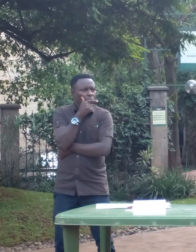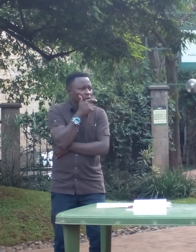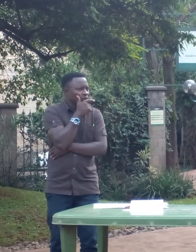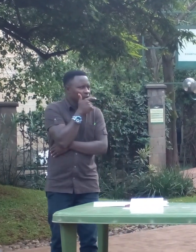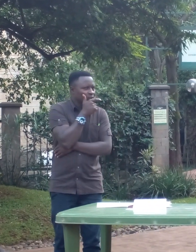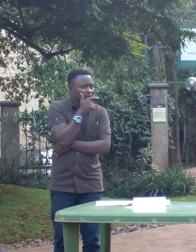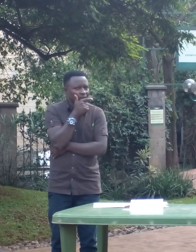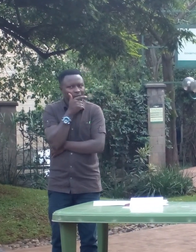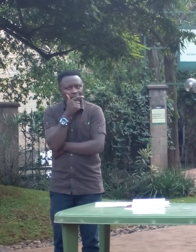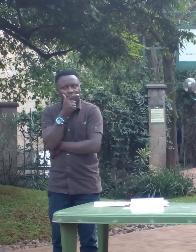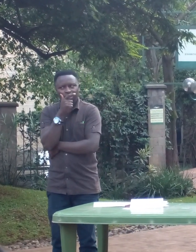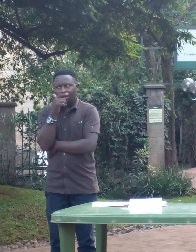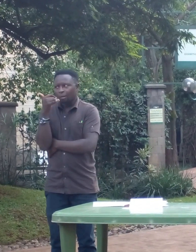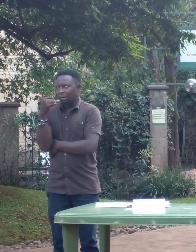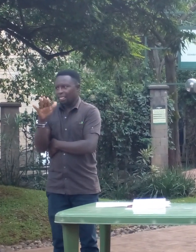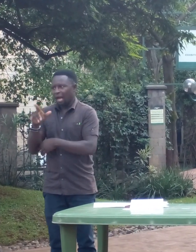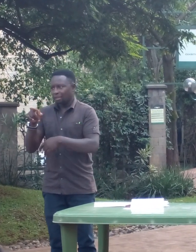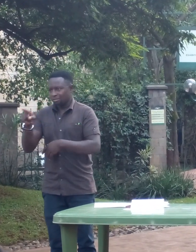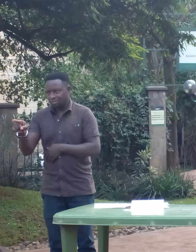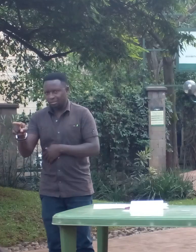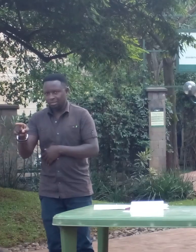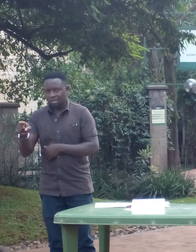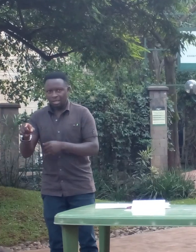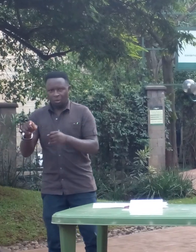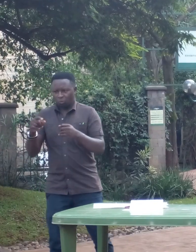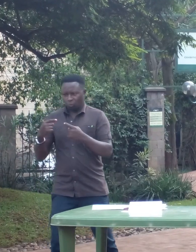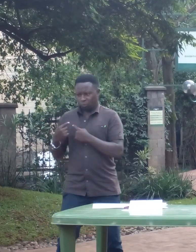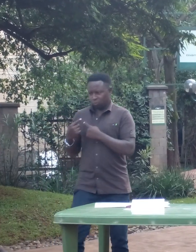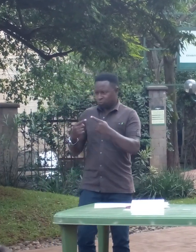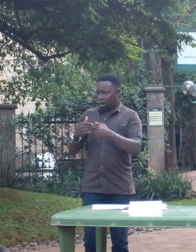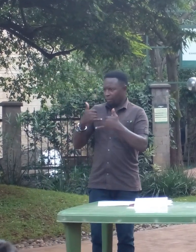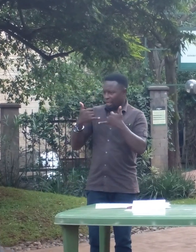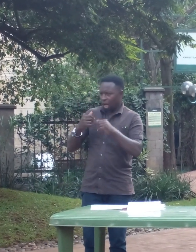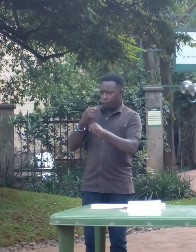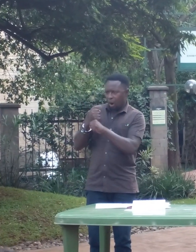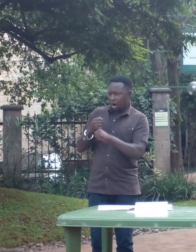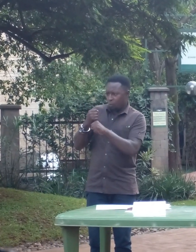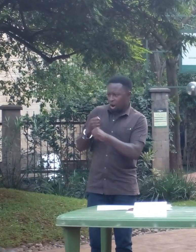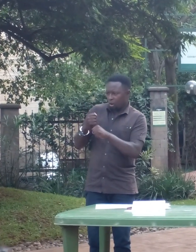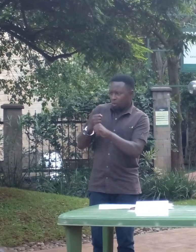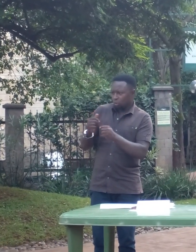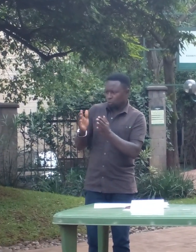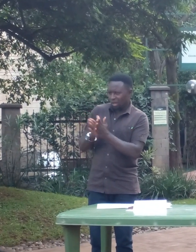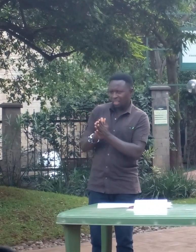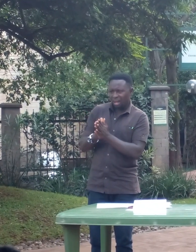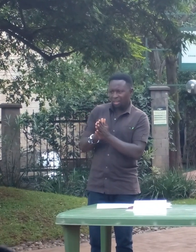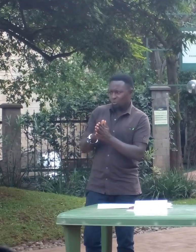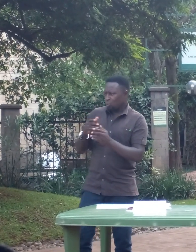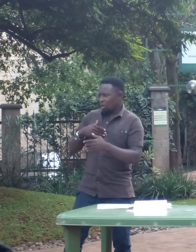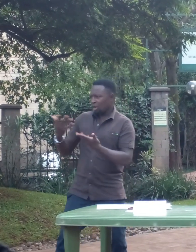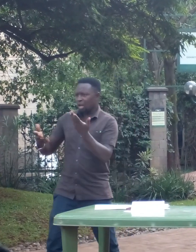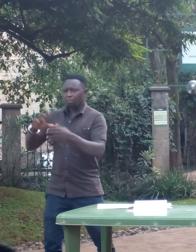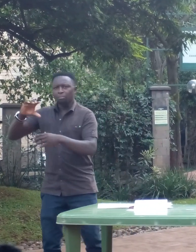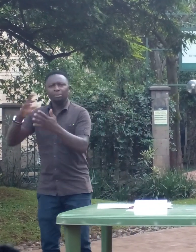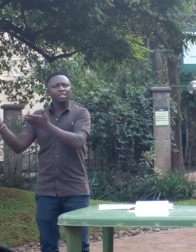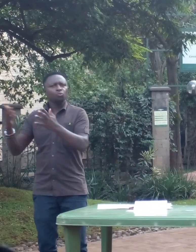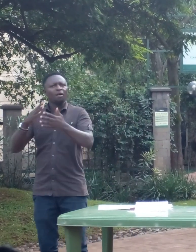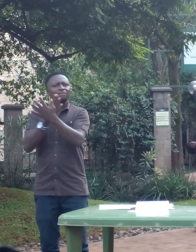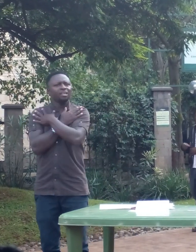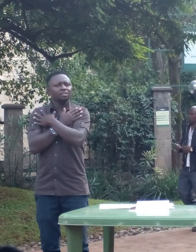they feel that they feel that it's being left to the players, not the officials. The work we give to the